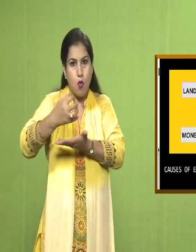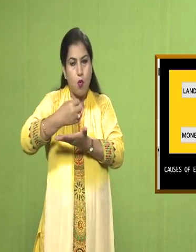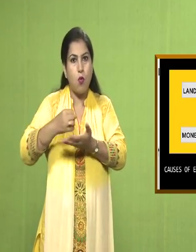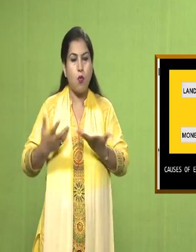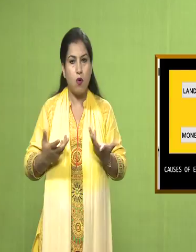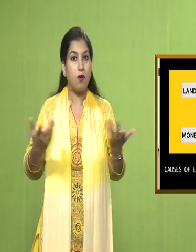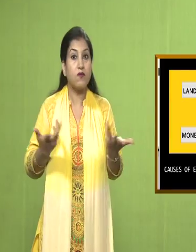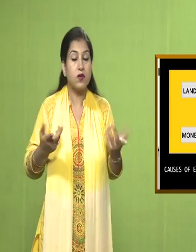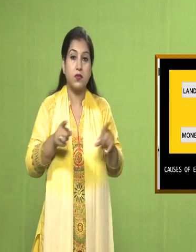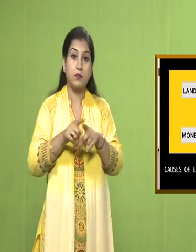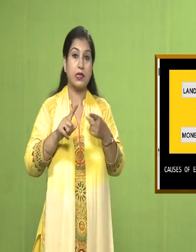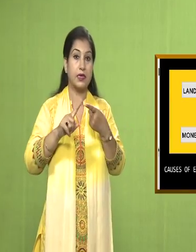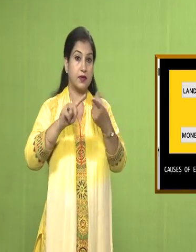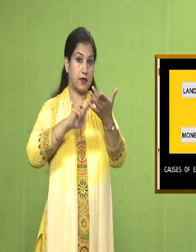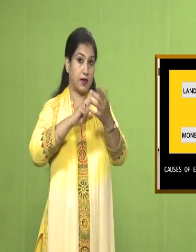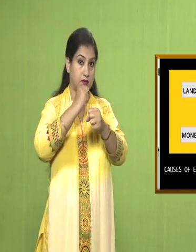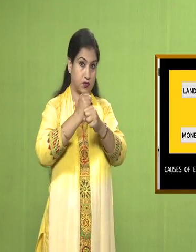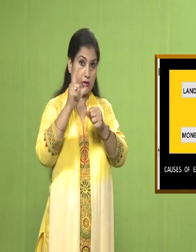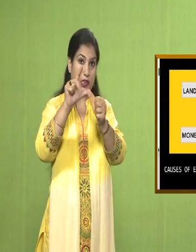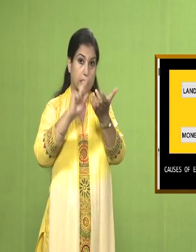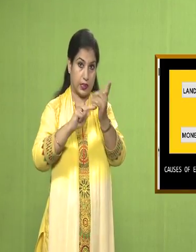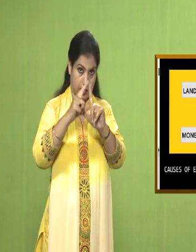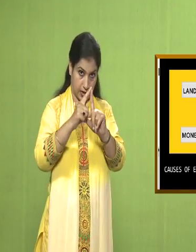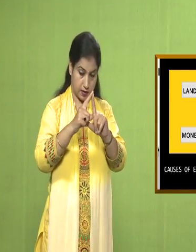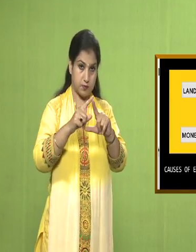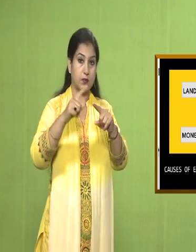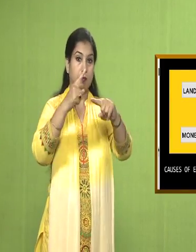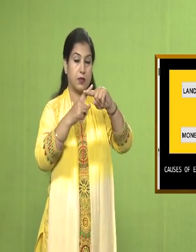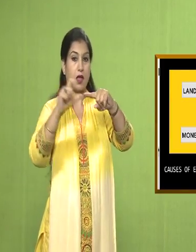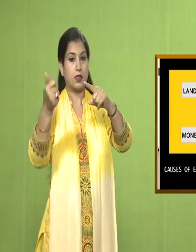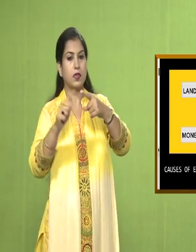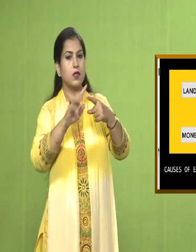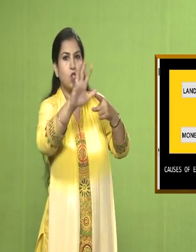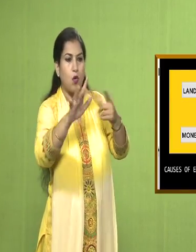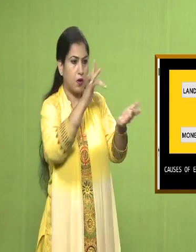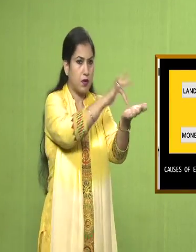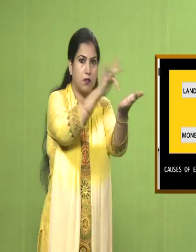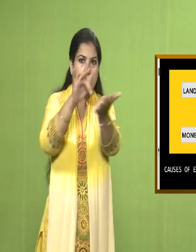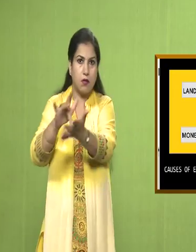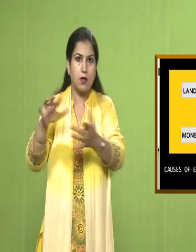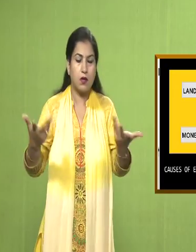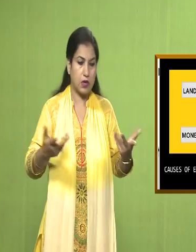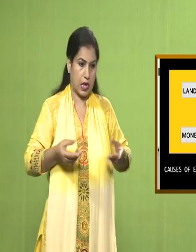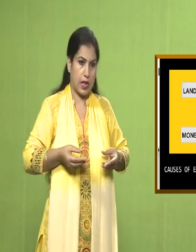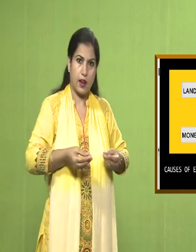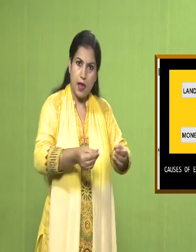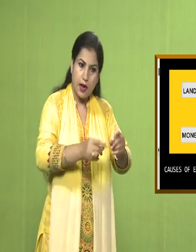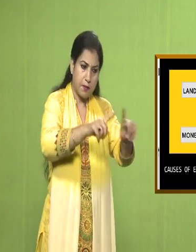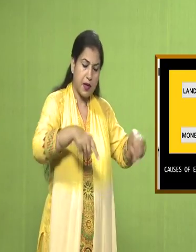As England and other European countries changed from land based economy to